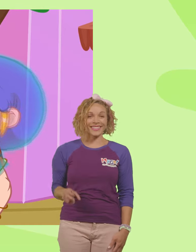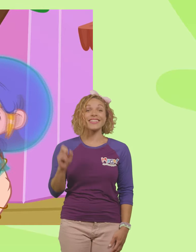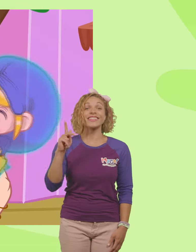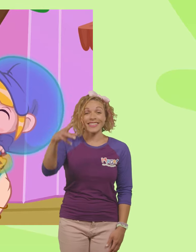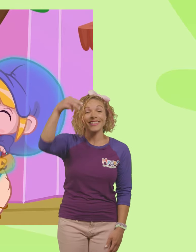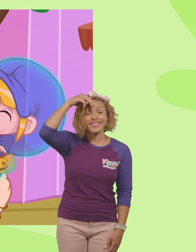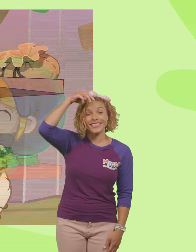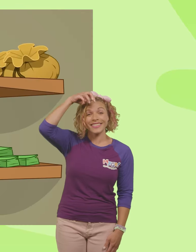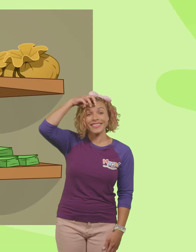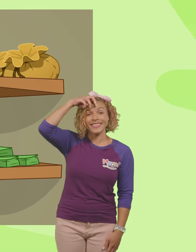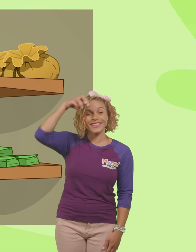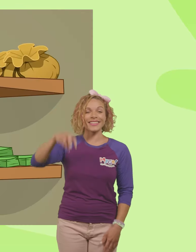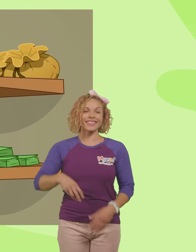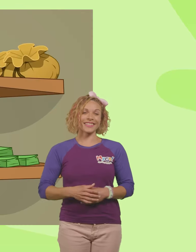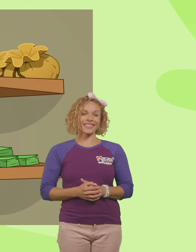Okay, Mila.